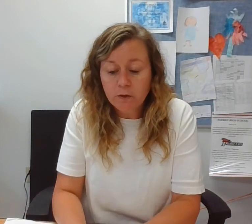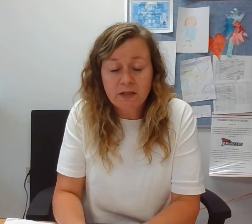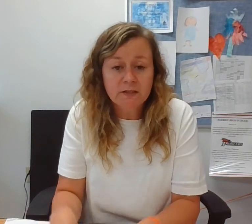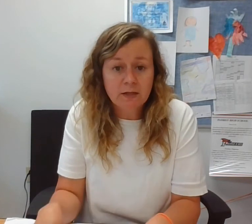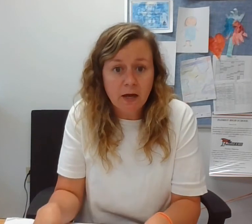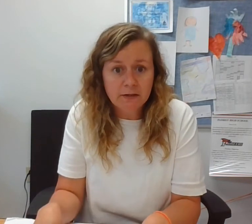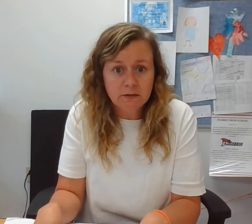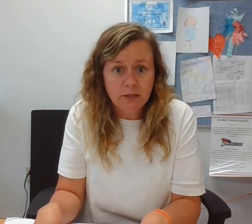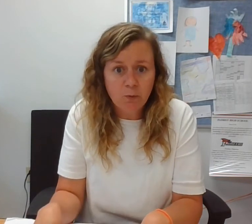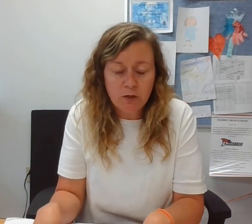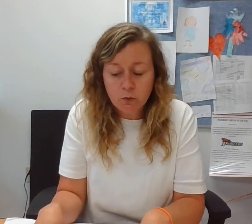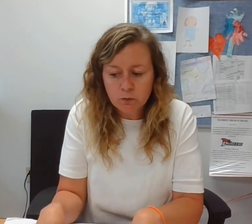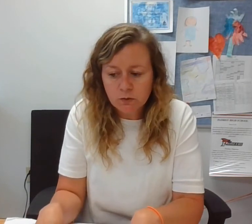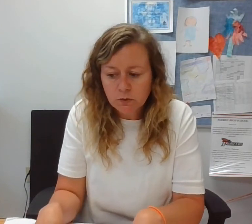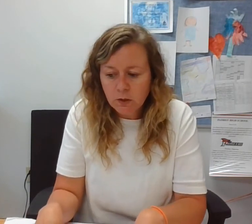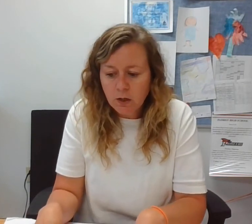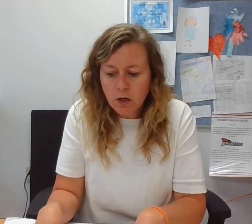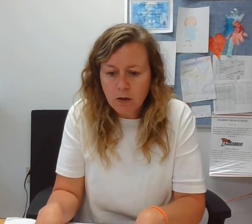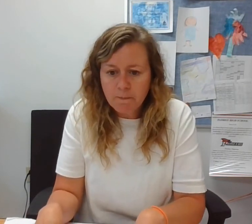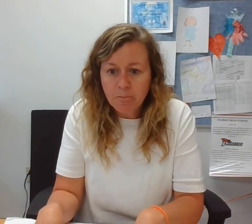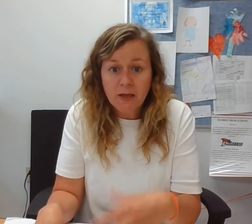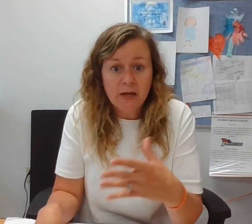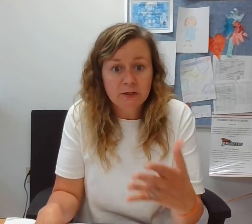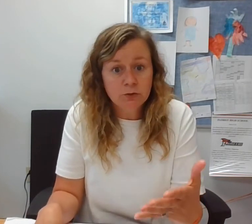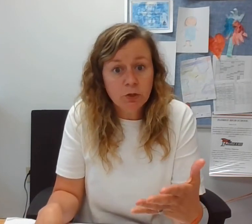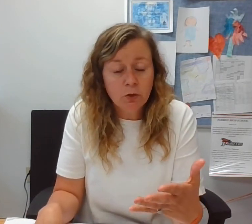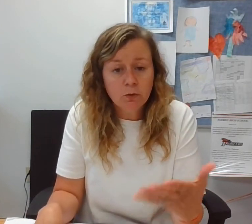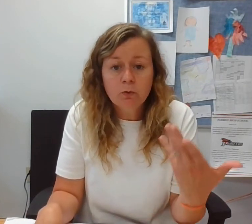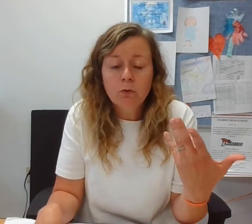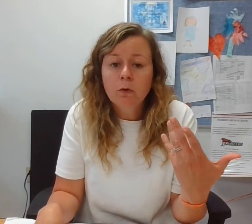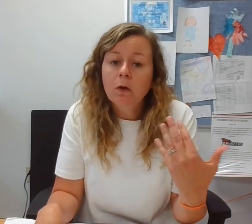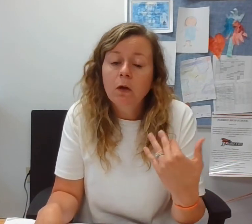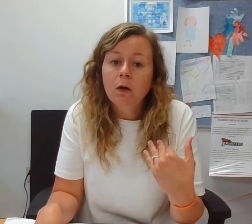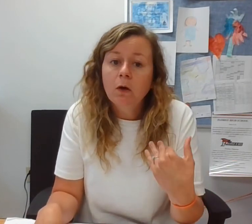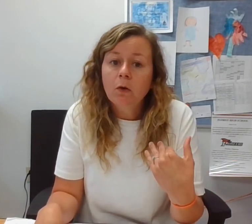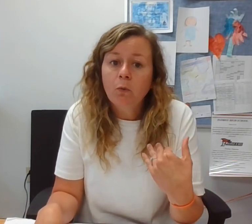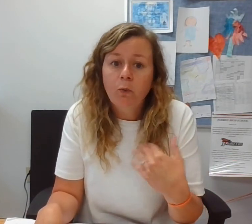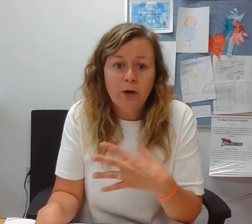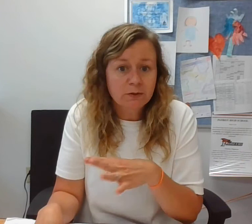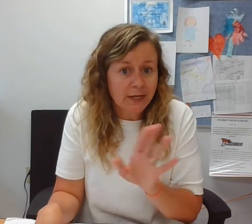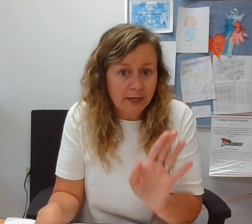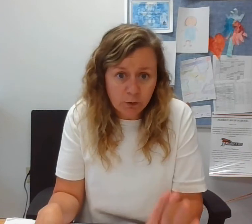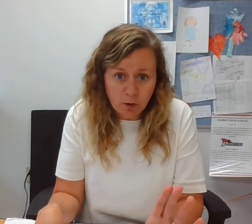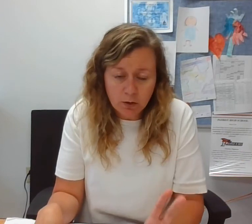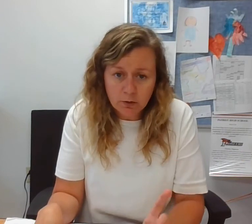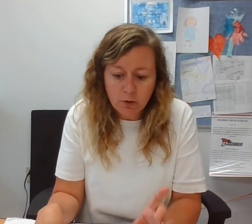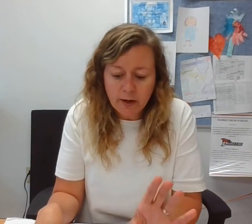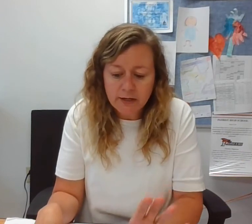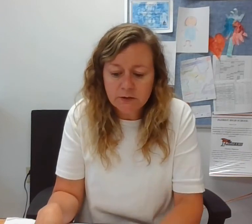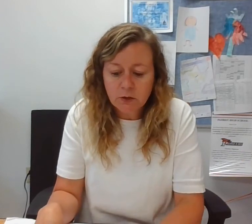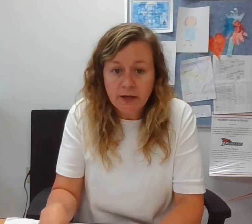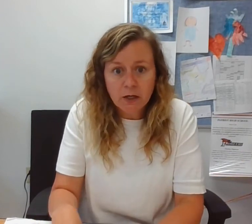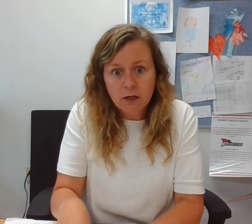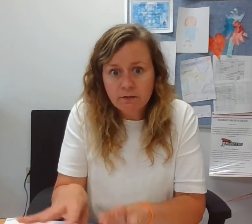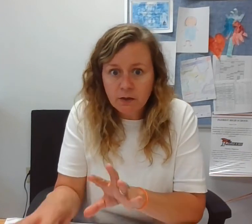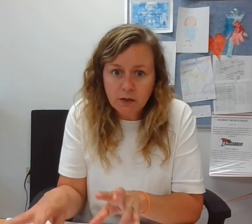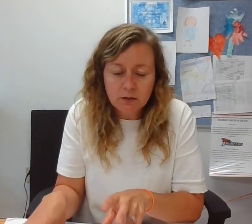the signs that we use. As you know, we don't sign every word, okay? So like of and the and